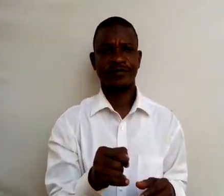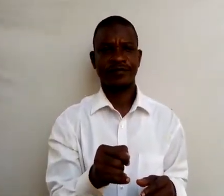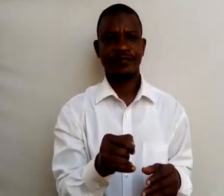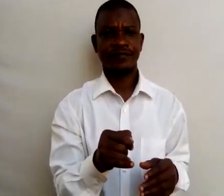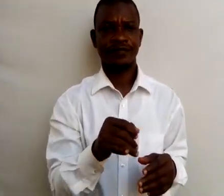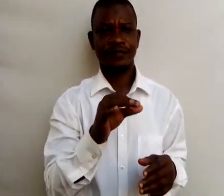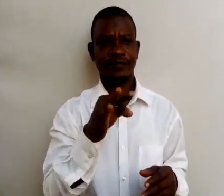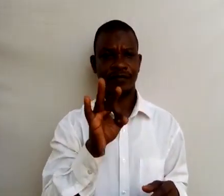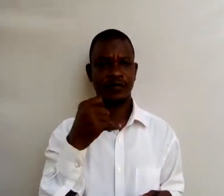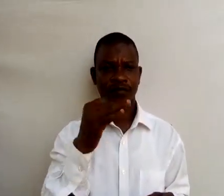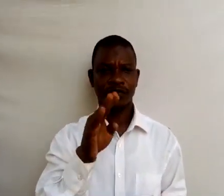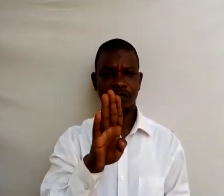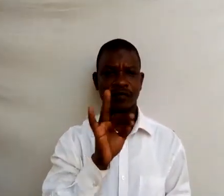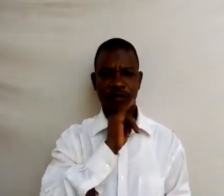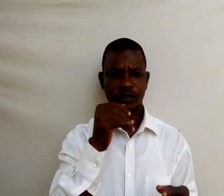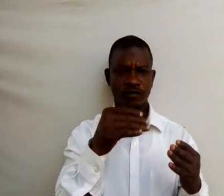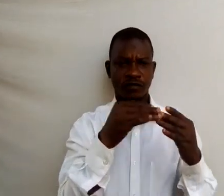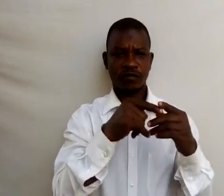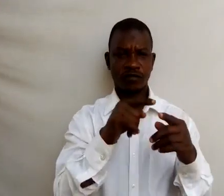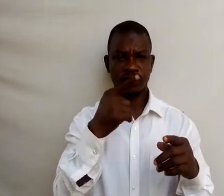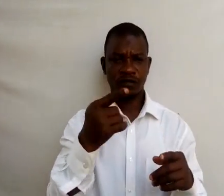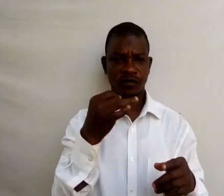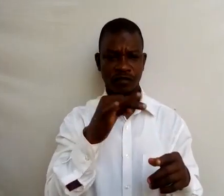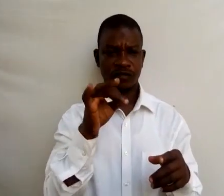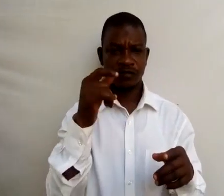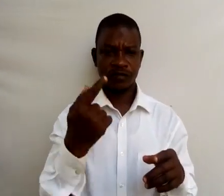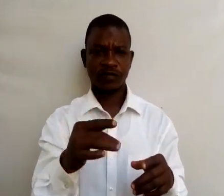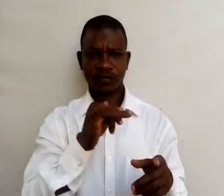F of B is equal to G of G, which is equal to J.